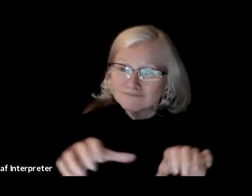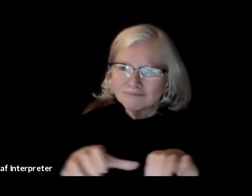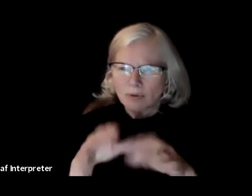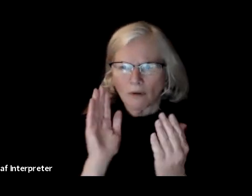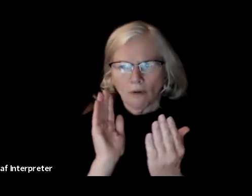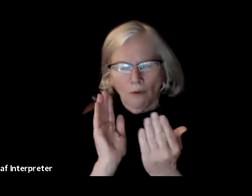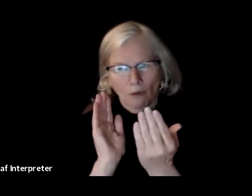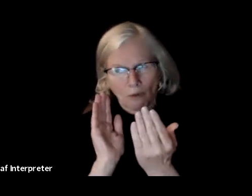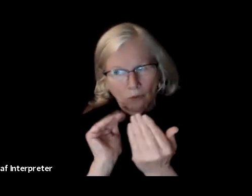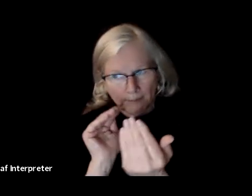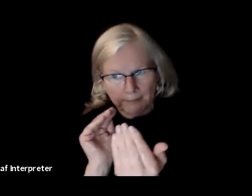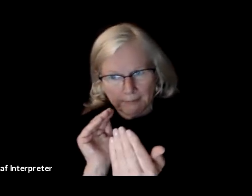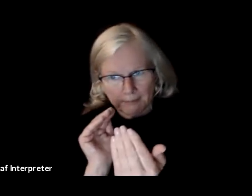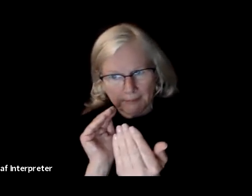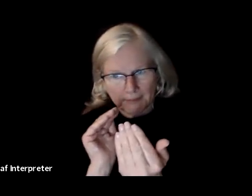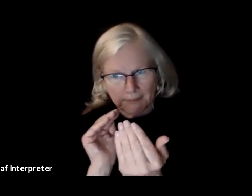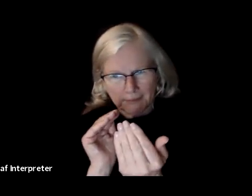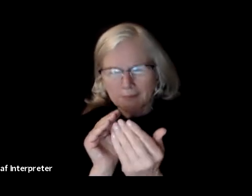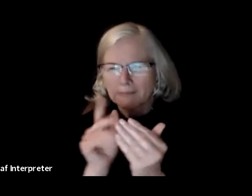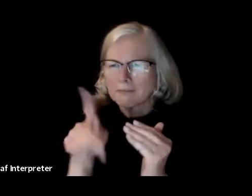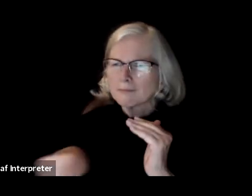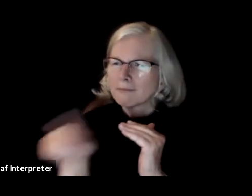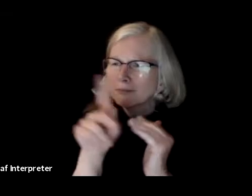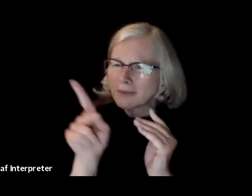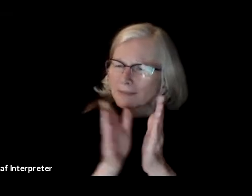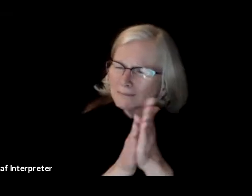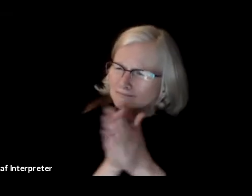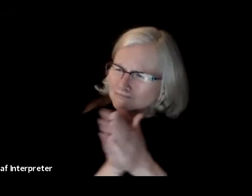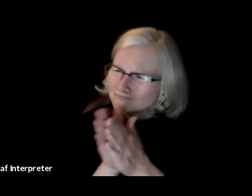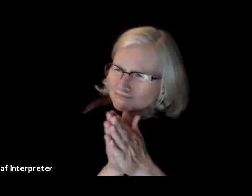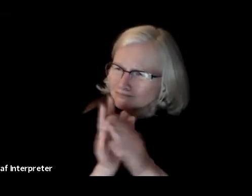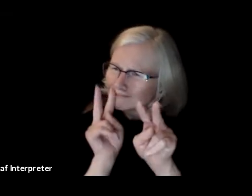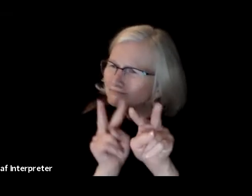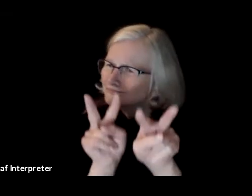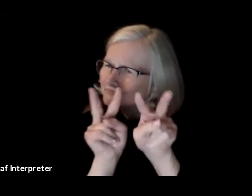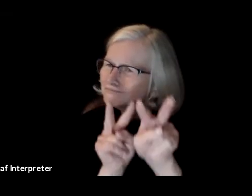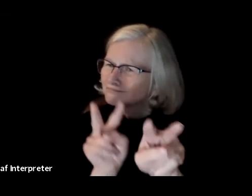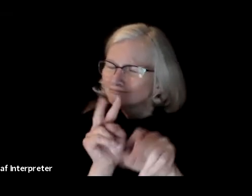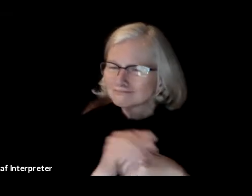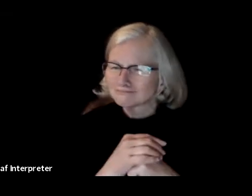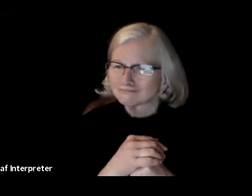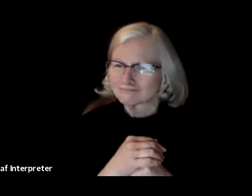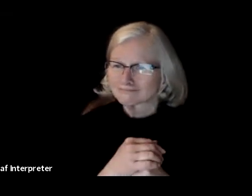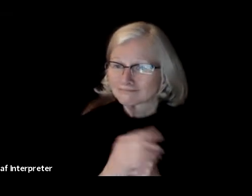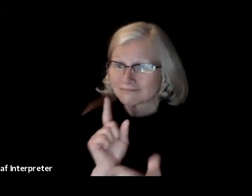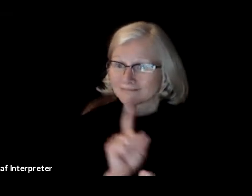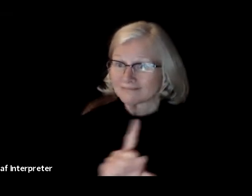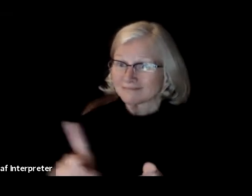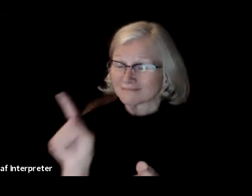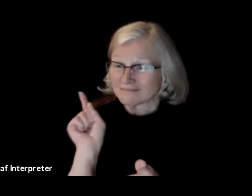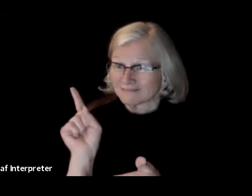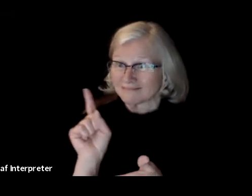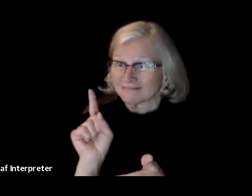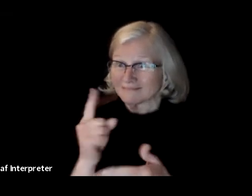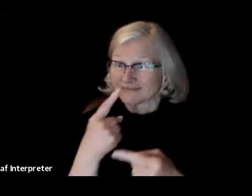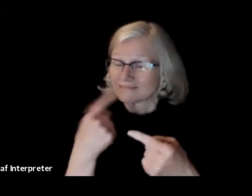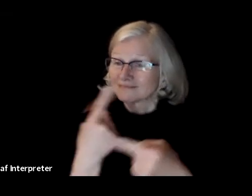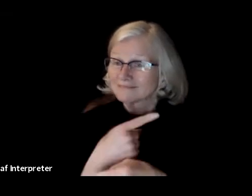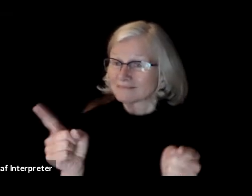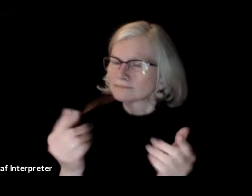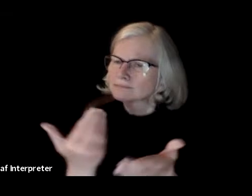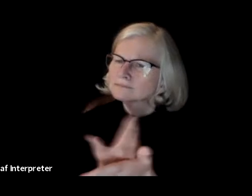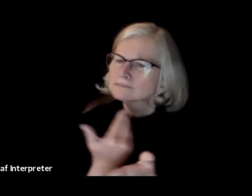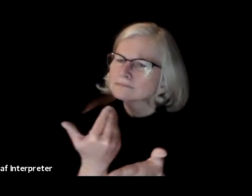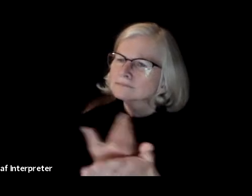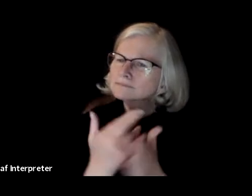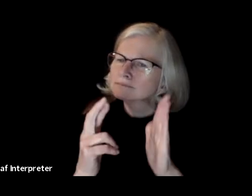the families of so many loved ones. And last week, we announced updated visitation guidance, recognizing the progress made